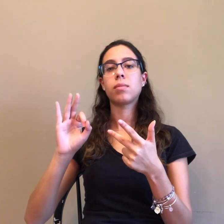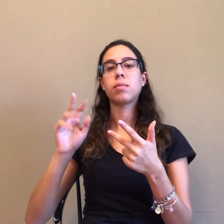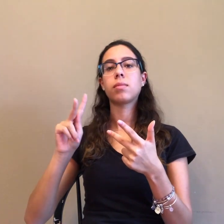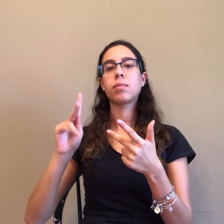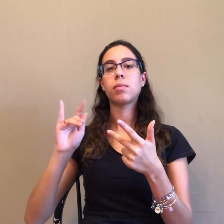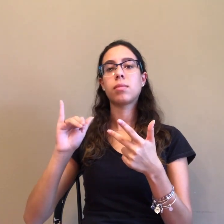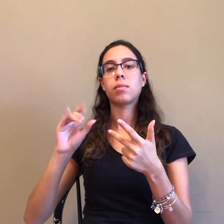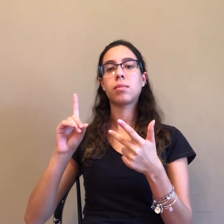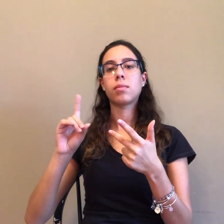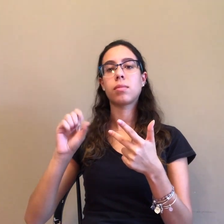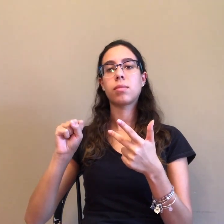www.raisingdeafkids.org.